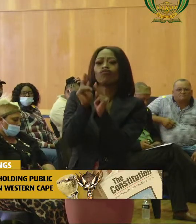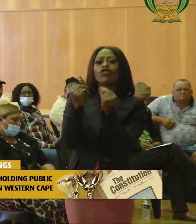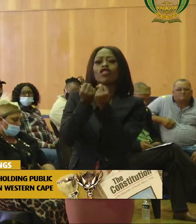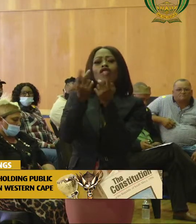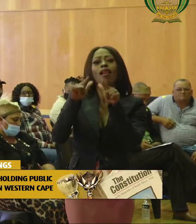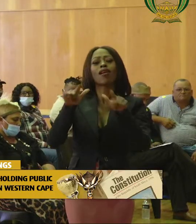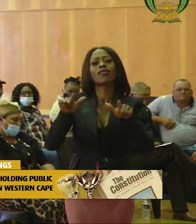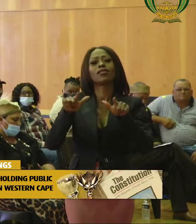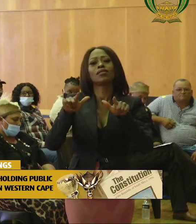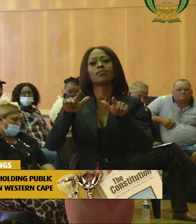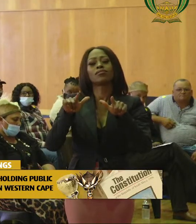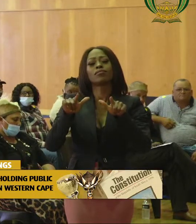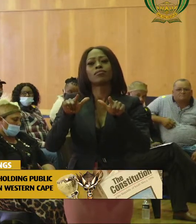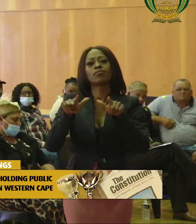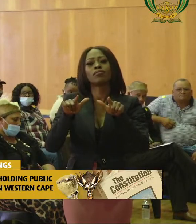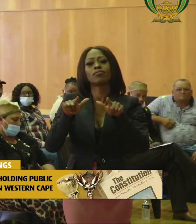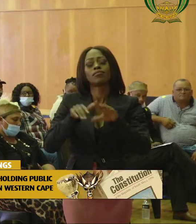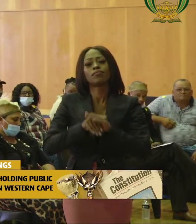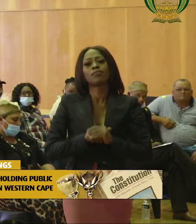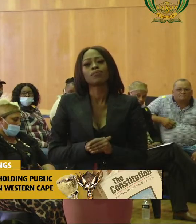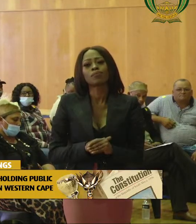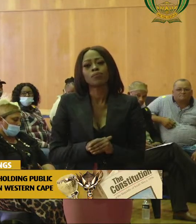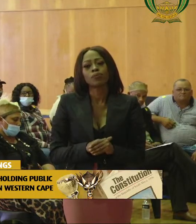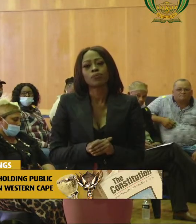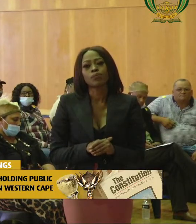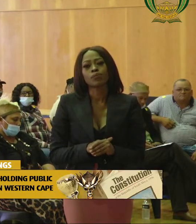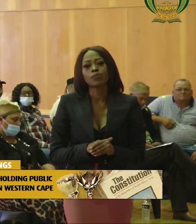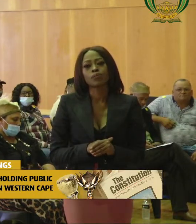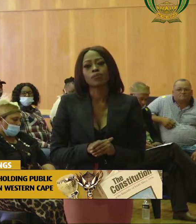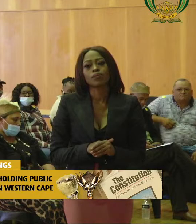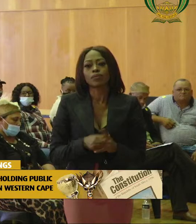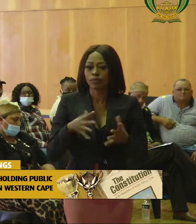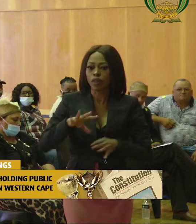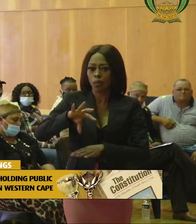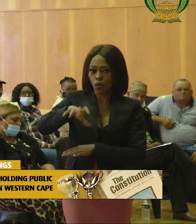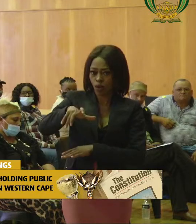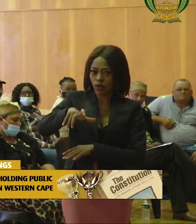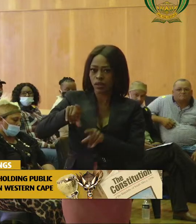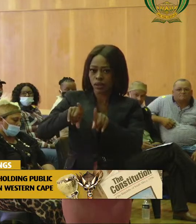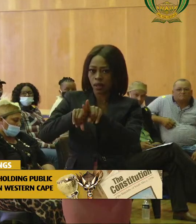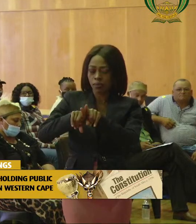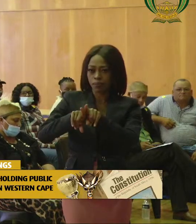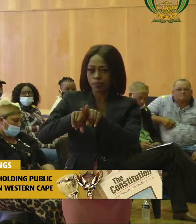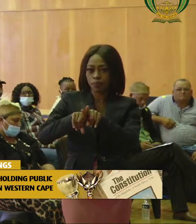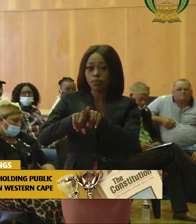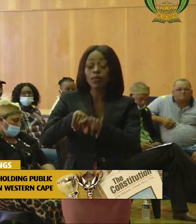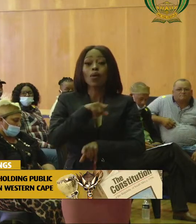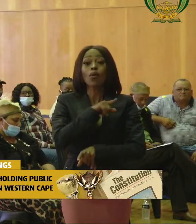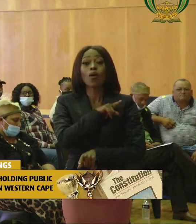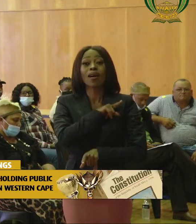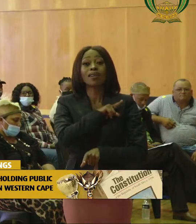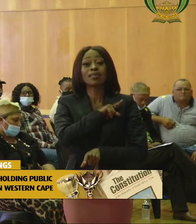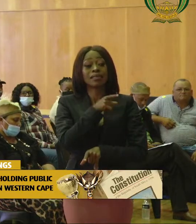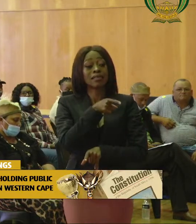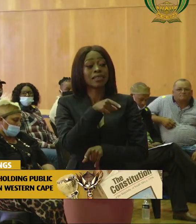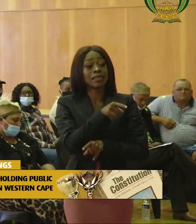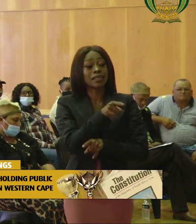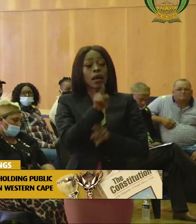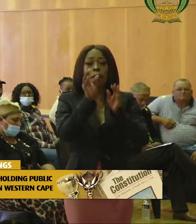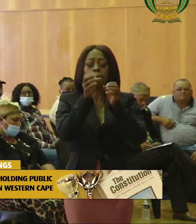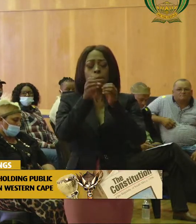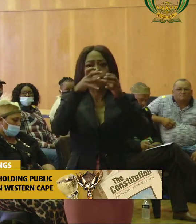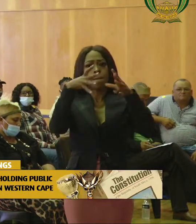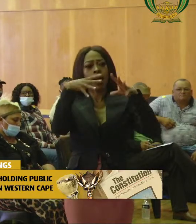phaya kuNdlunkulu, ku-national, kwi-province? Ngokuba kaloku le mibutho emikhulu